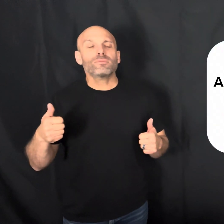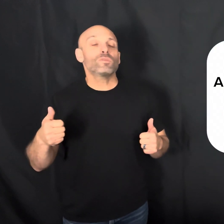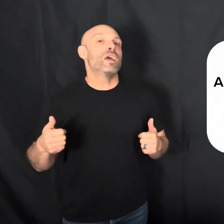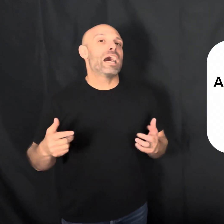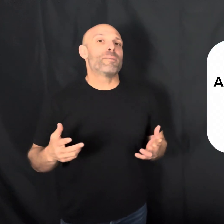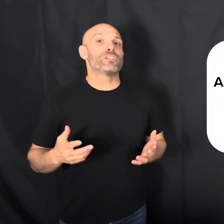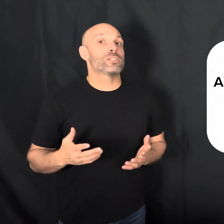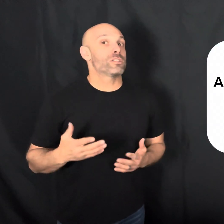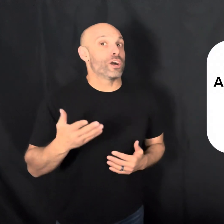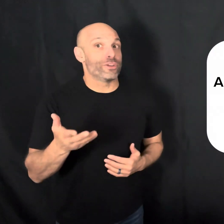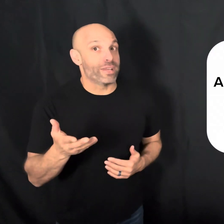How about just, are you deaf?